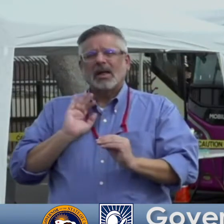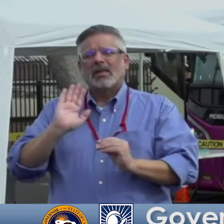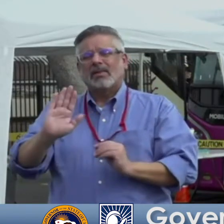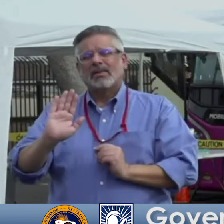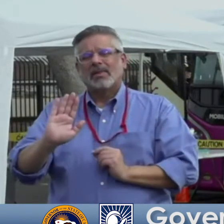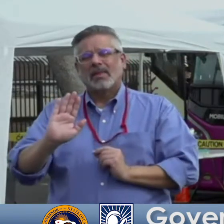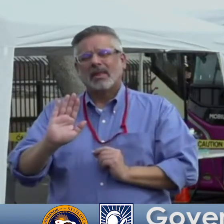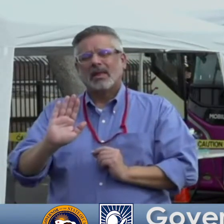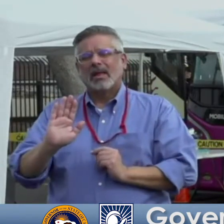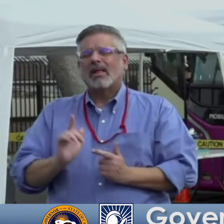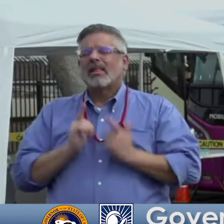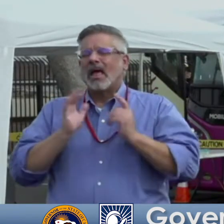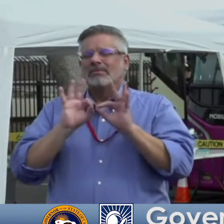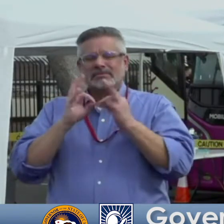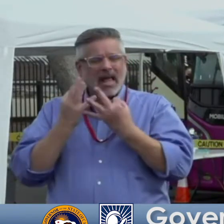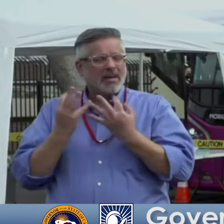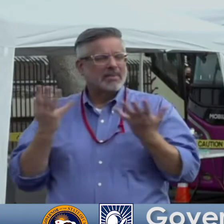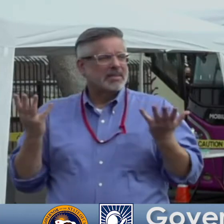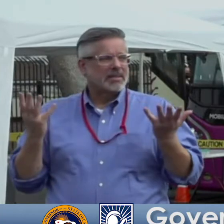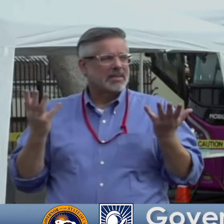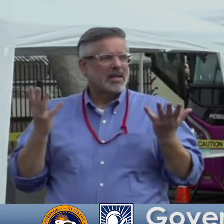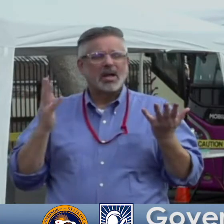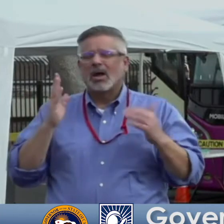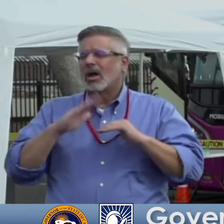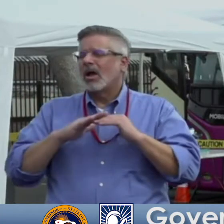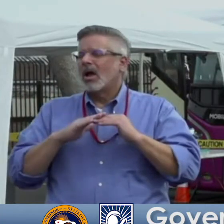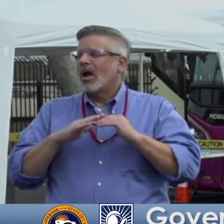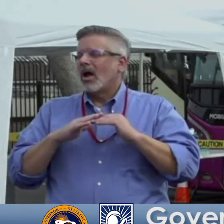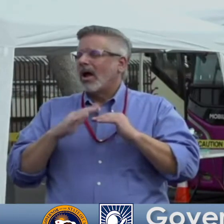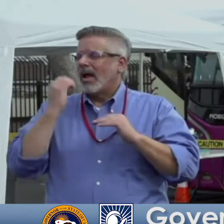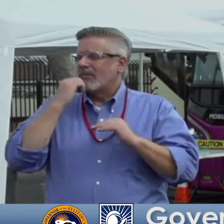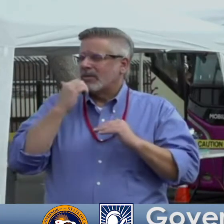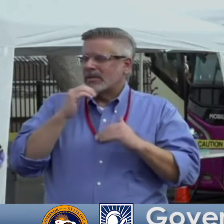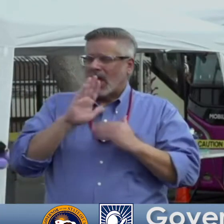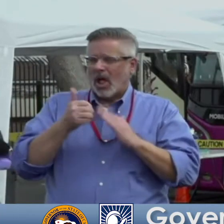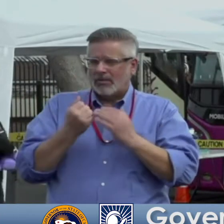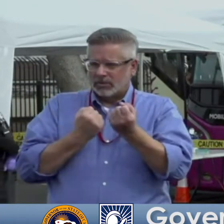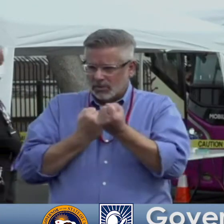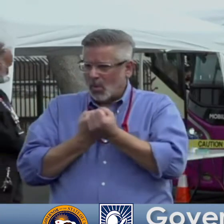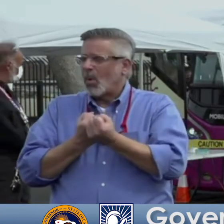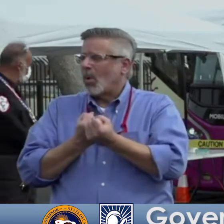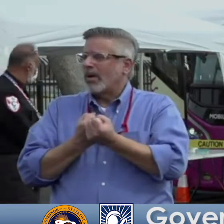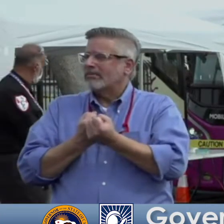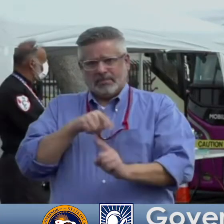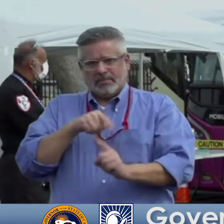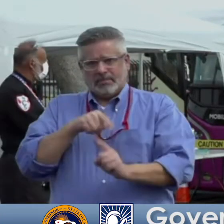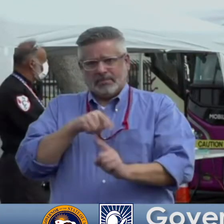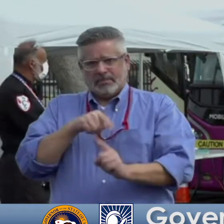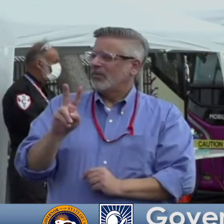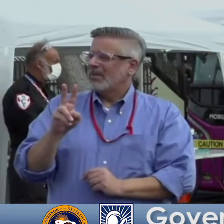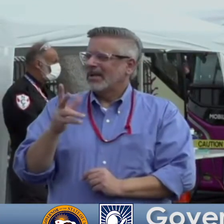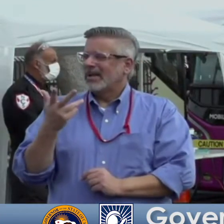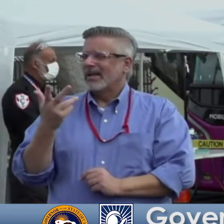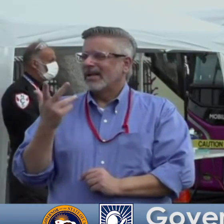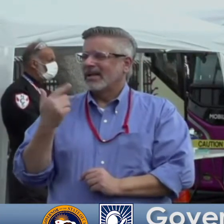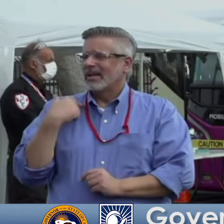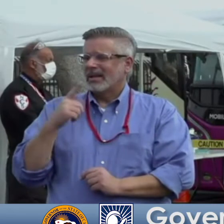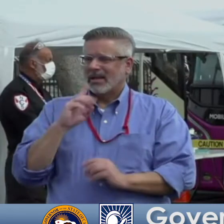their lives and families on the line every single day have all of our support and backing, I think is focused on